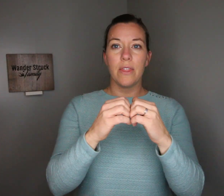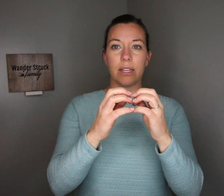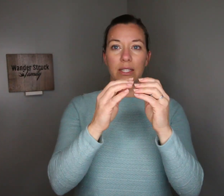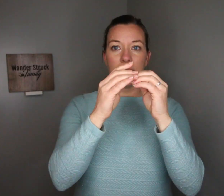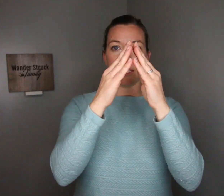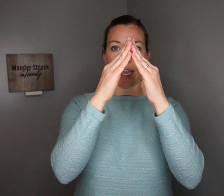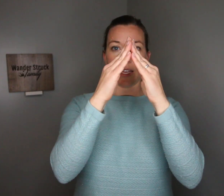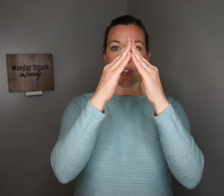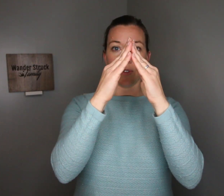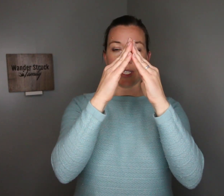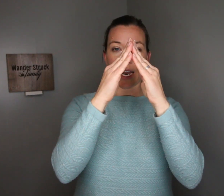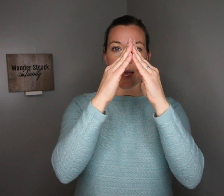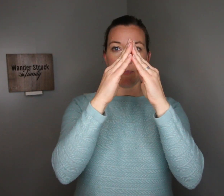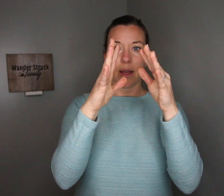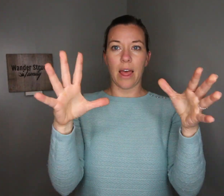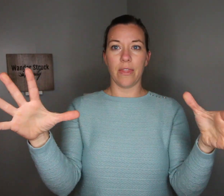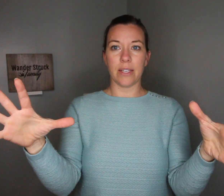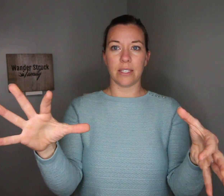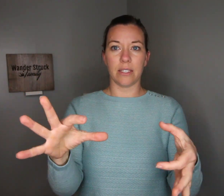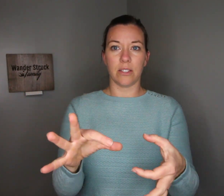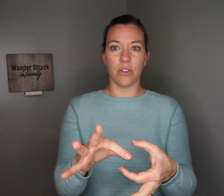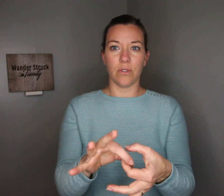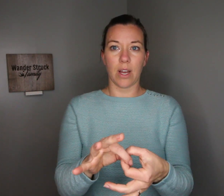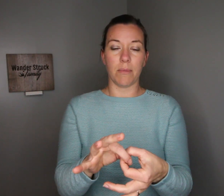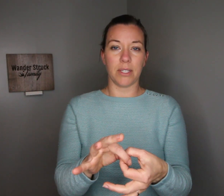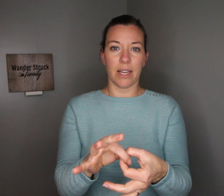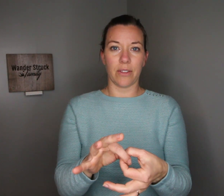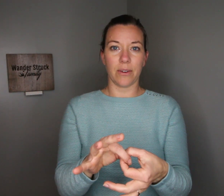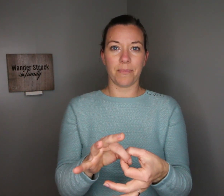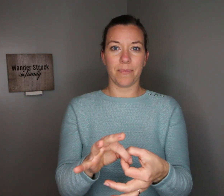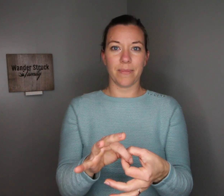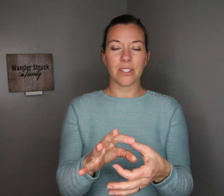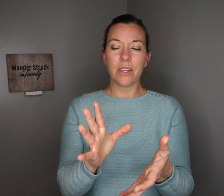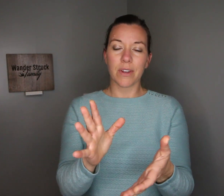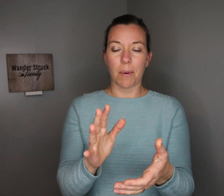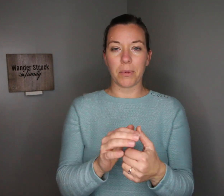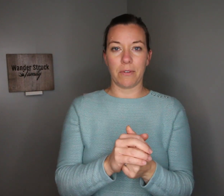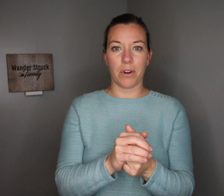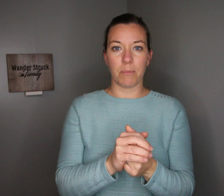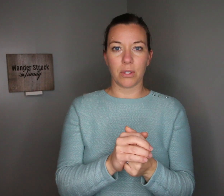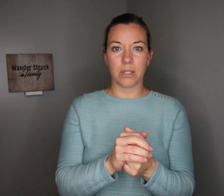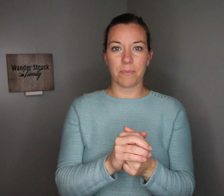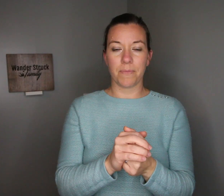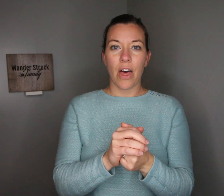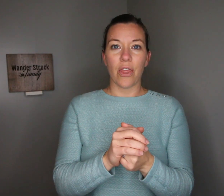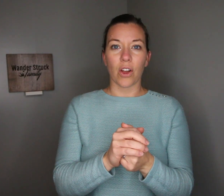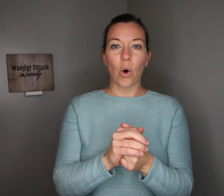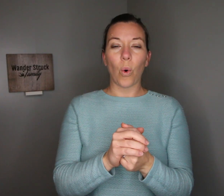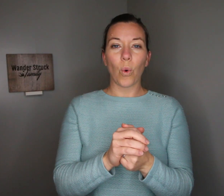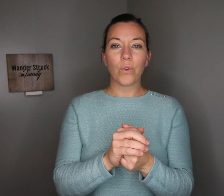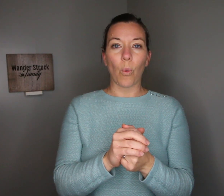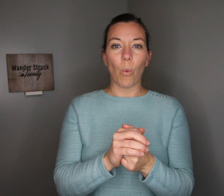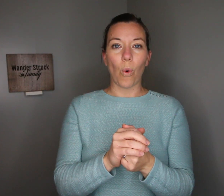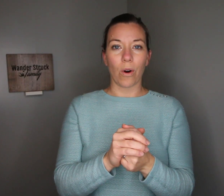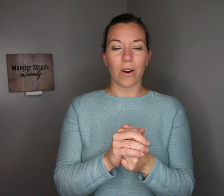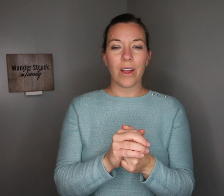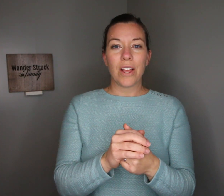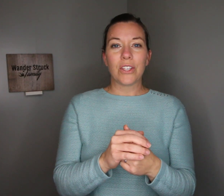This is like to set up, and this is to come together. So you have a couple different options. The Cold War. So